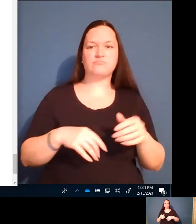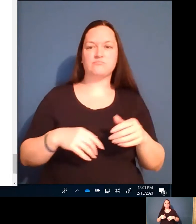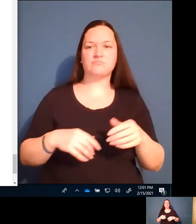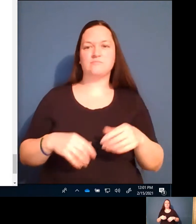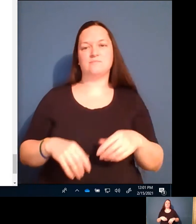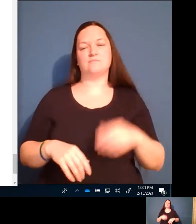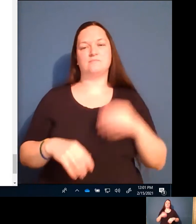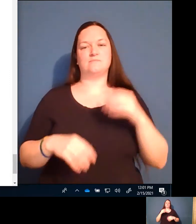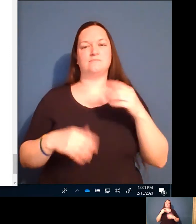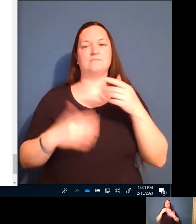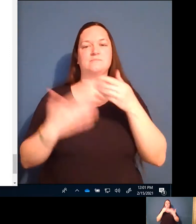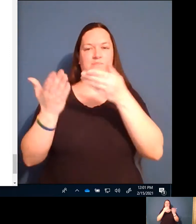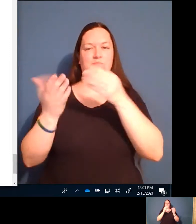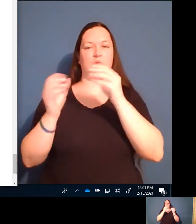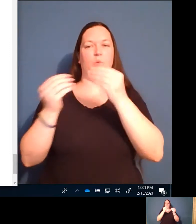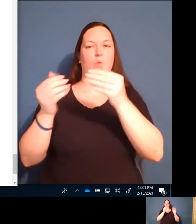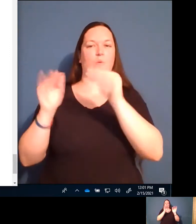mistake.